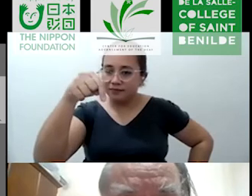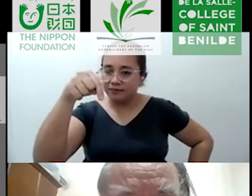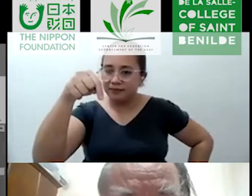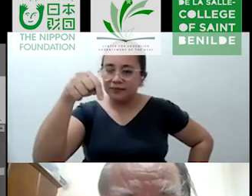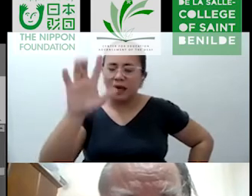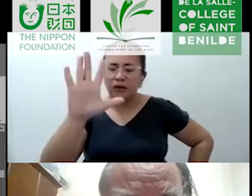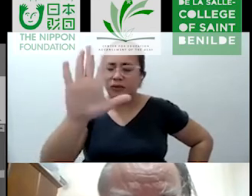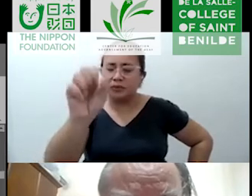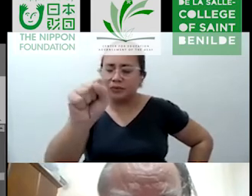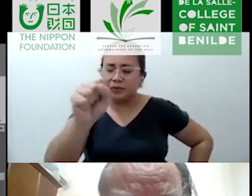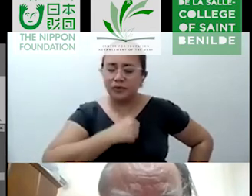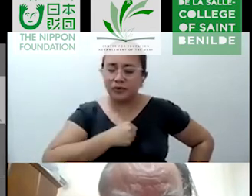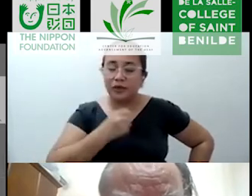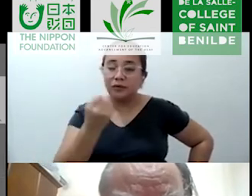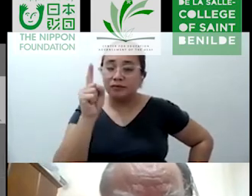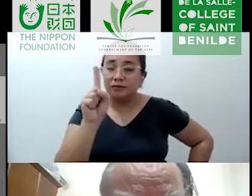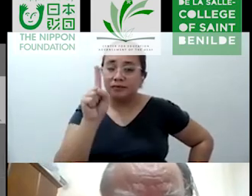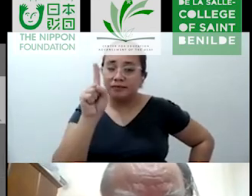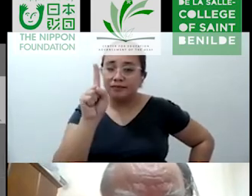go up, sorry.